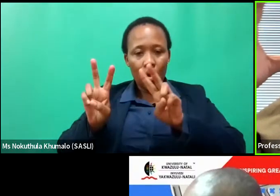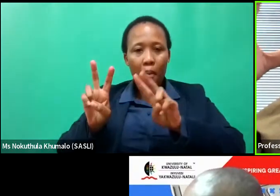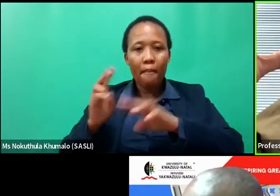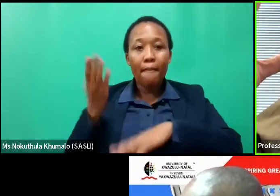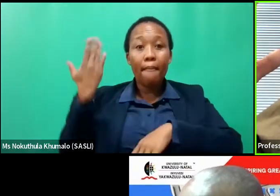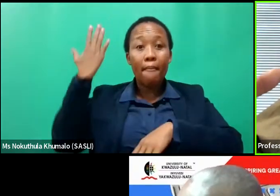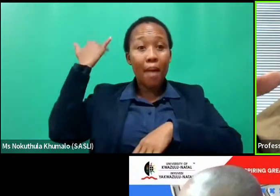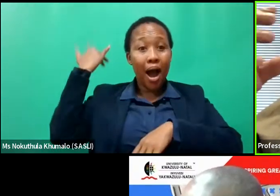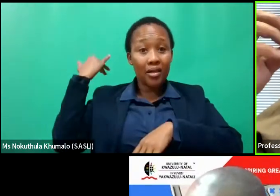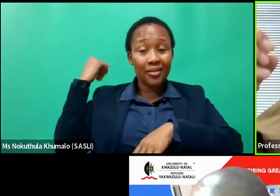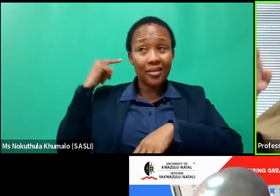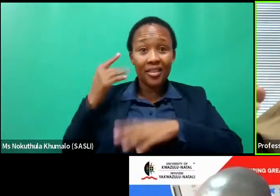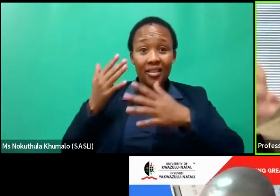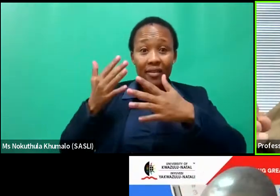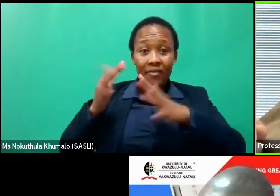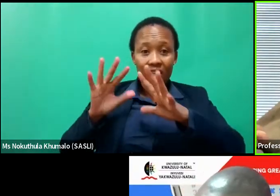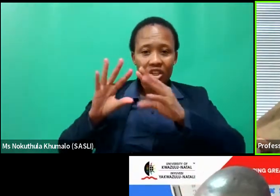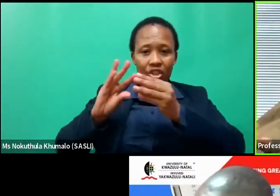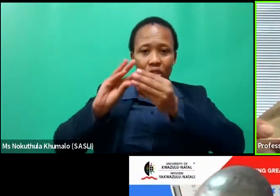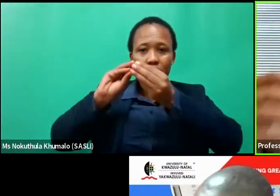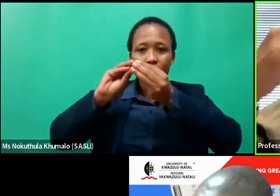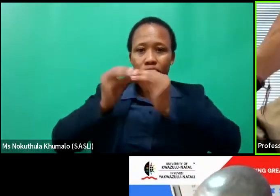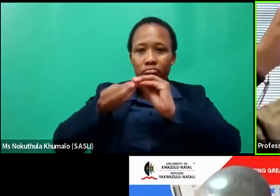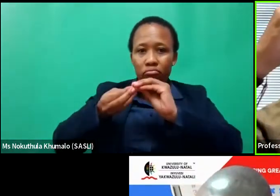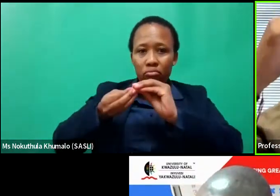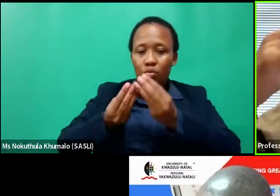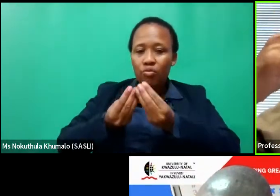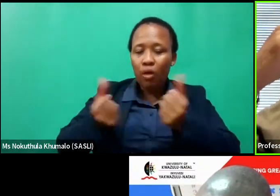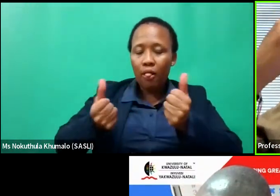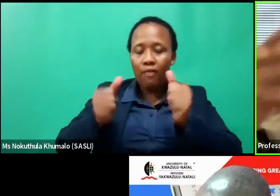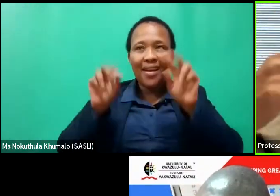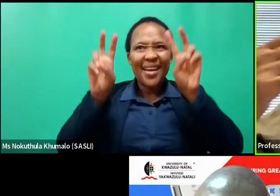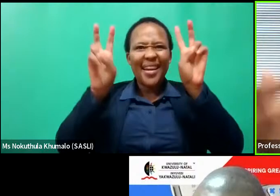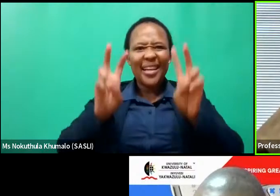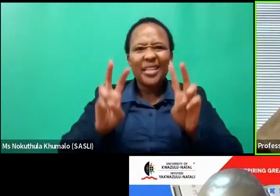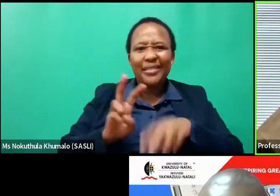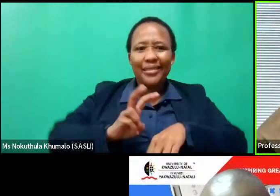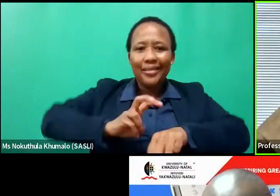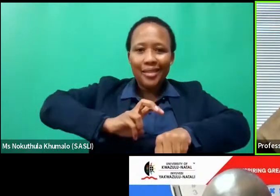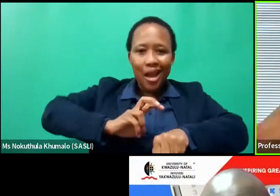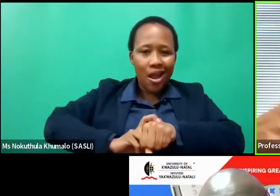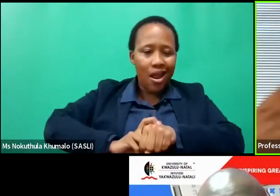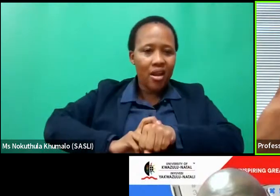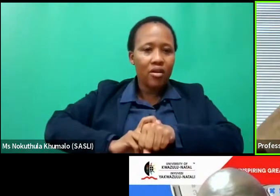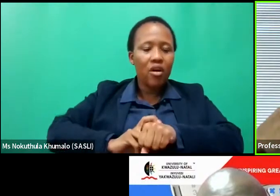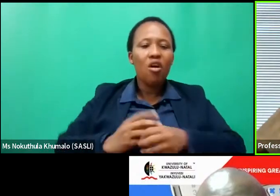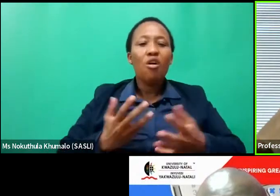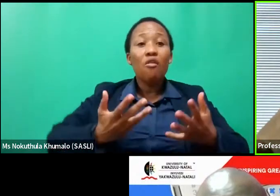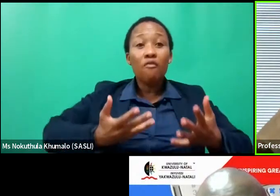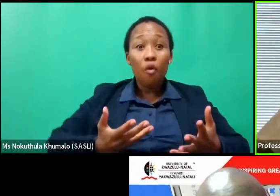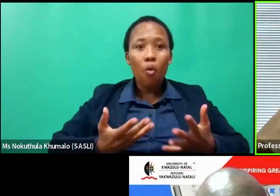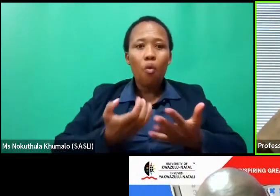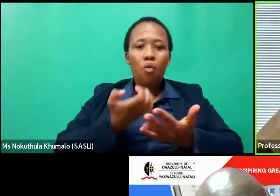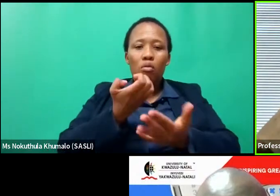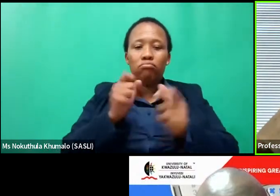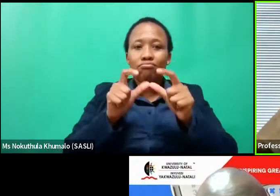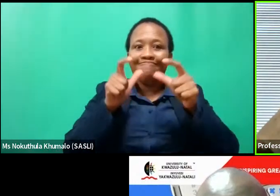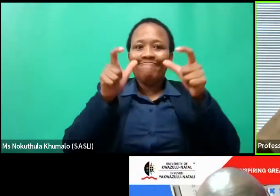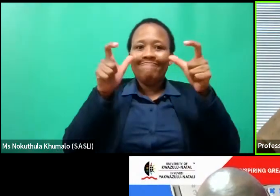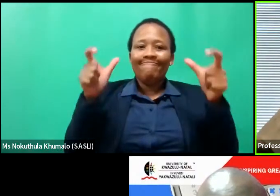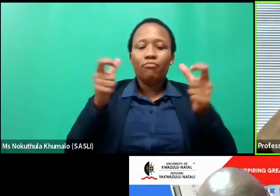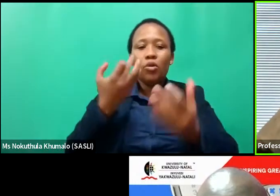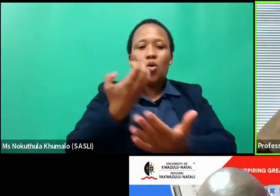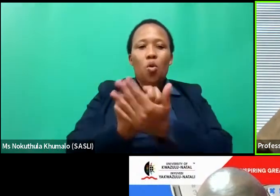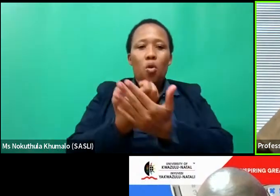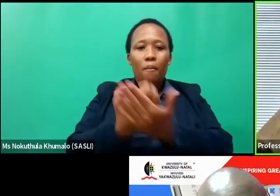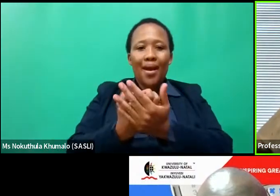to address electricity needs of such a large number of economically active people.